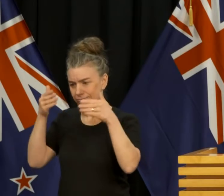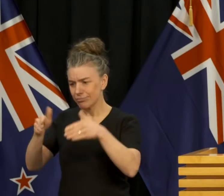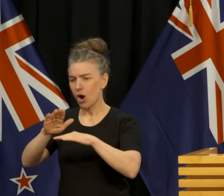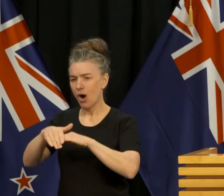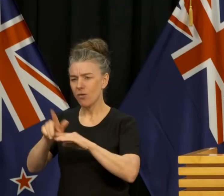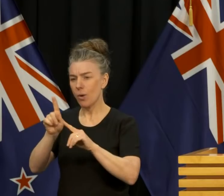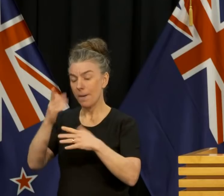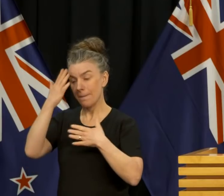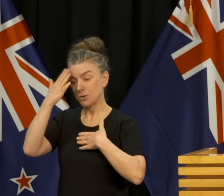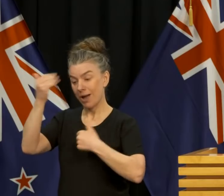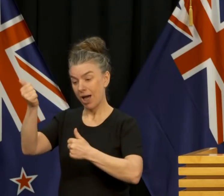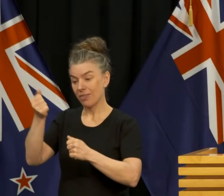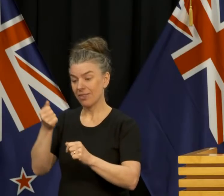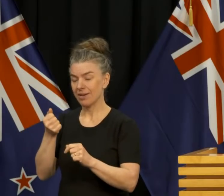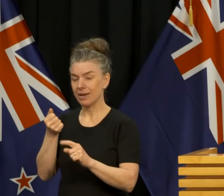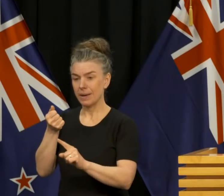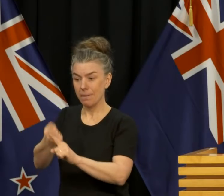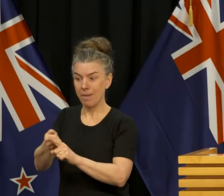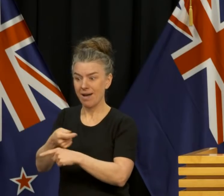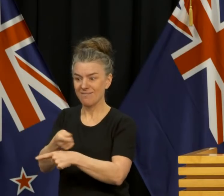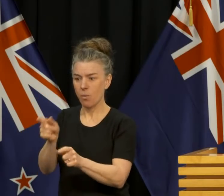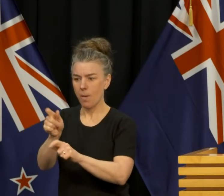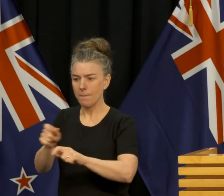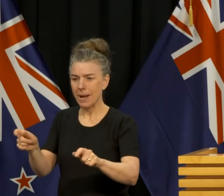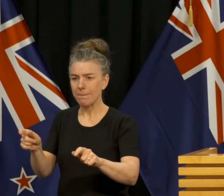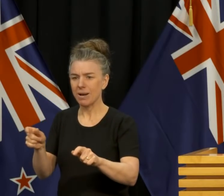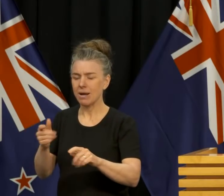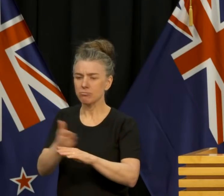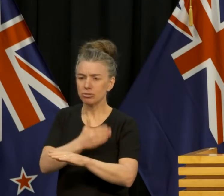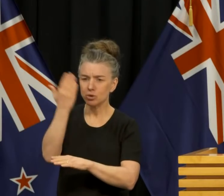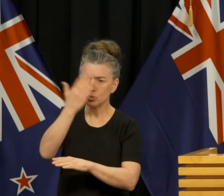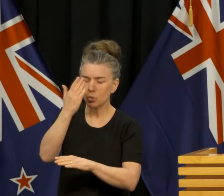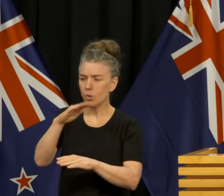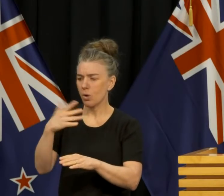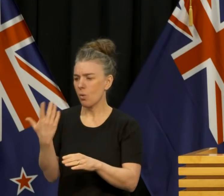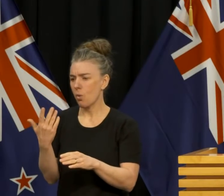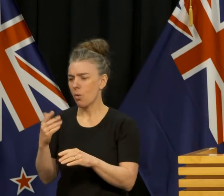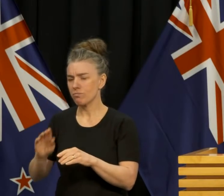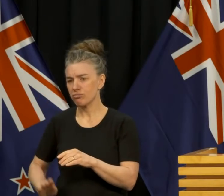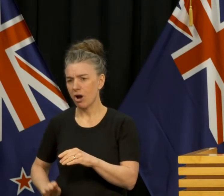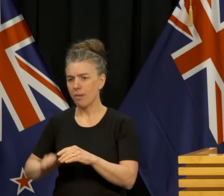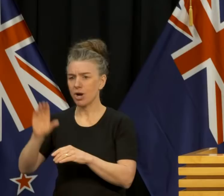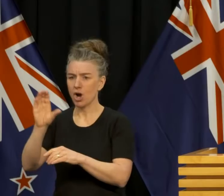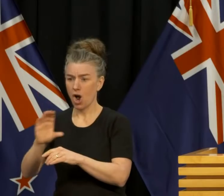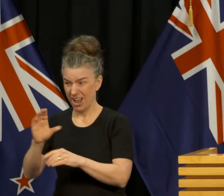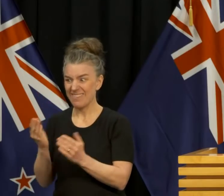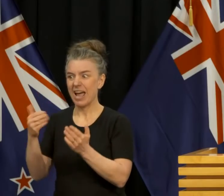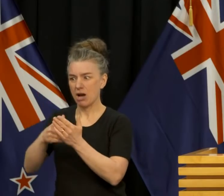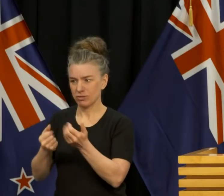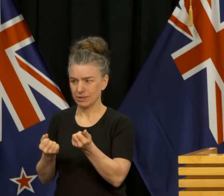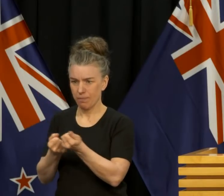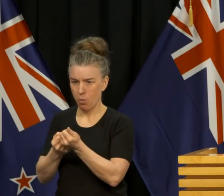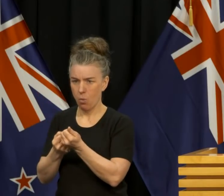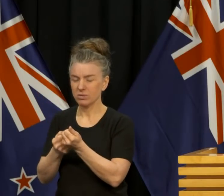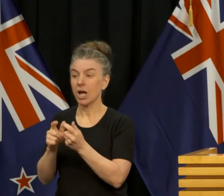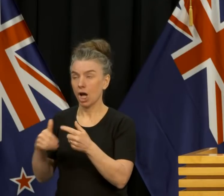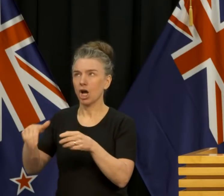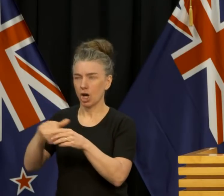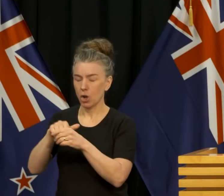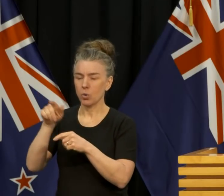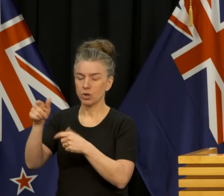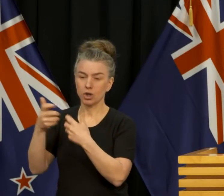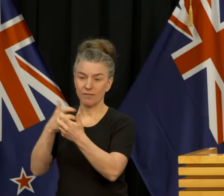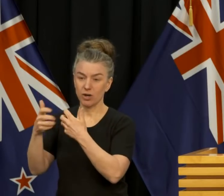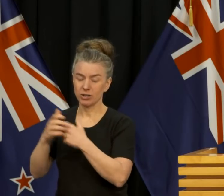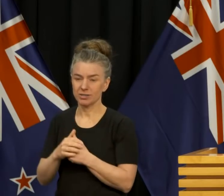health impact for young people in schools and in early learning services, supplying additional support to schools and early learning services, tertiary education